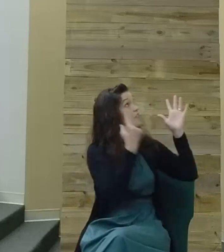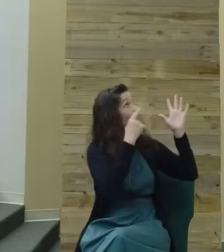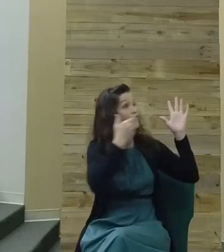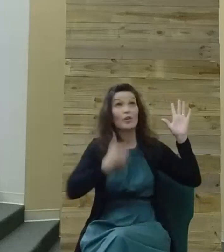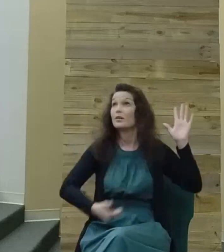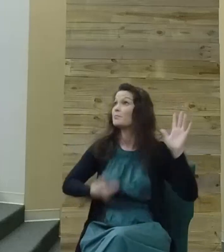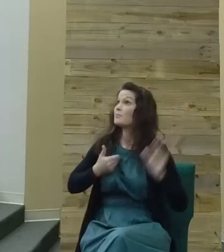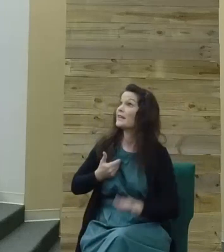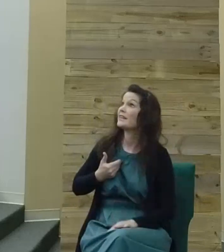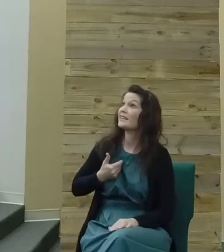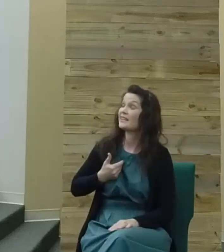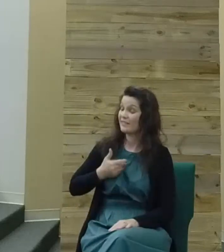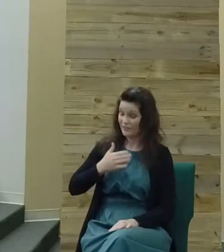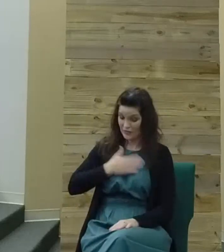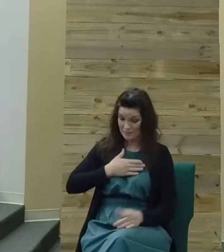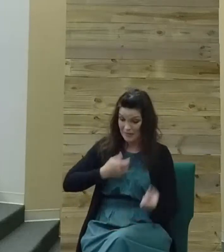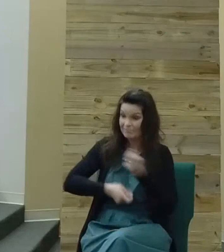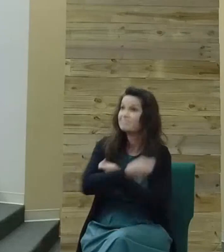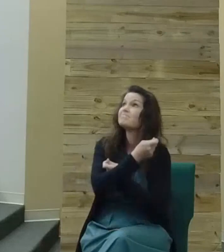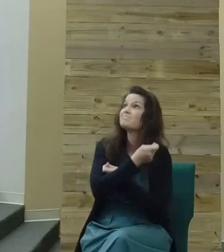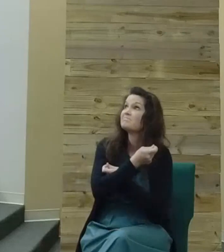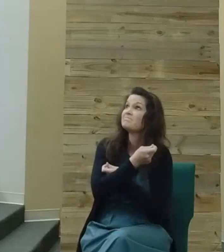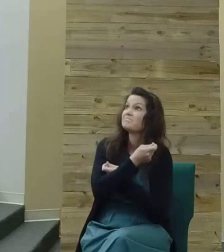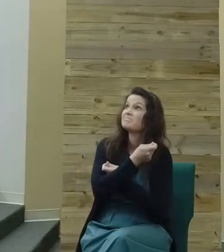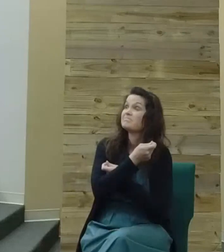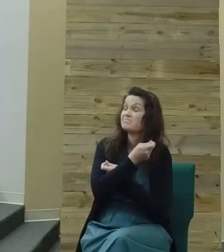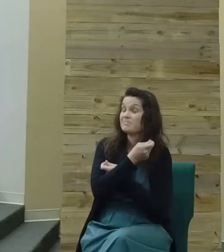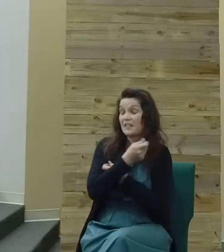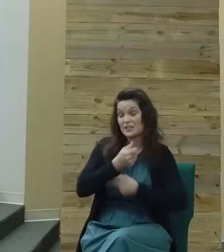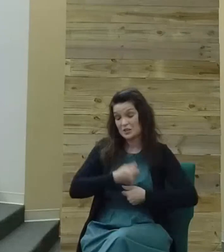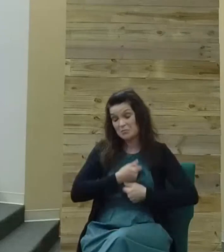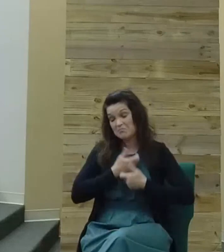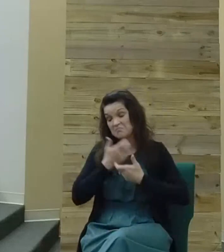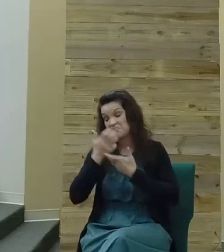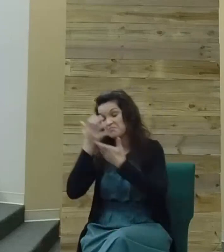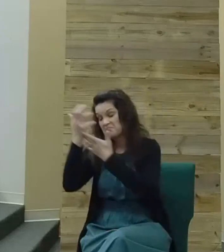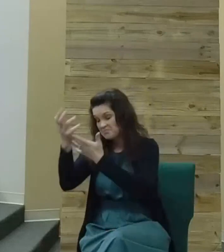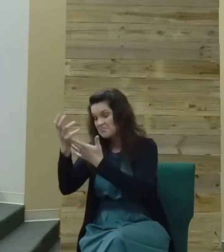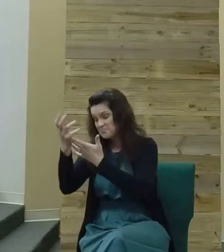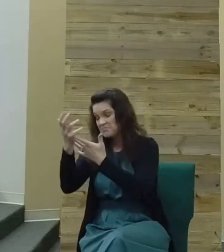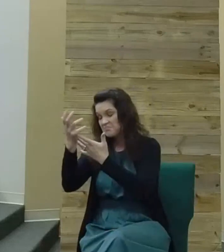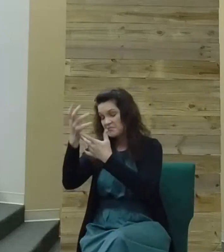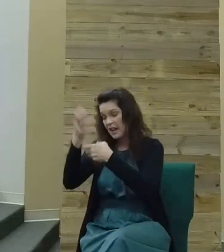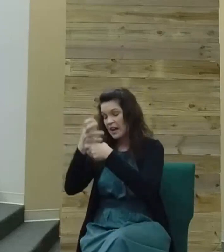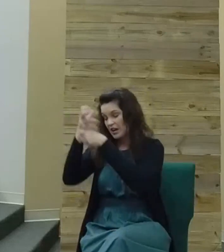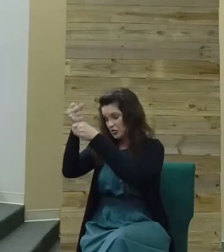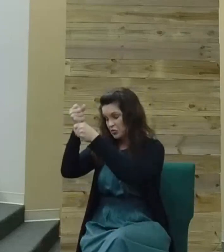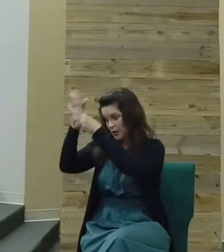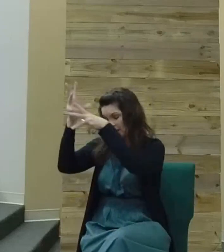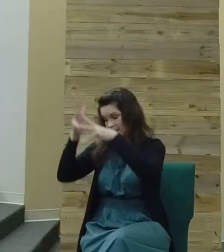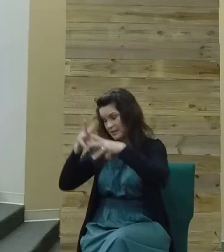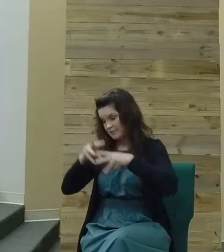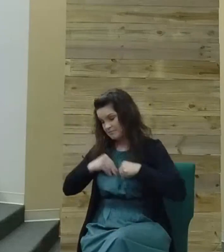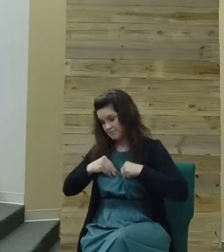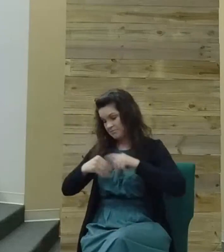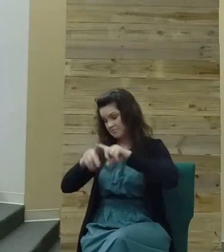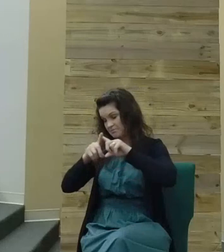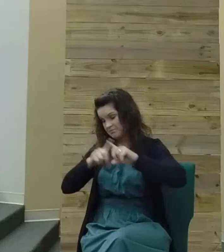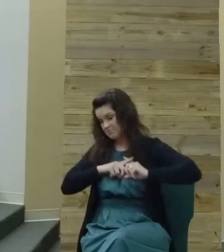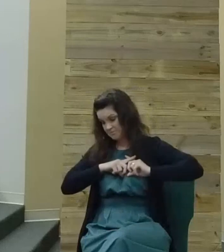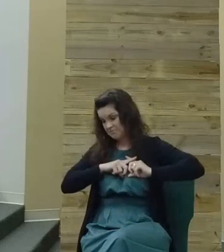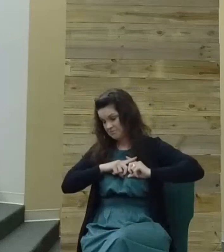it for me, that he did it in my place. And so I repent of my sin and I trust in Christ to save me.